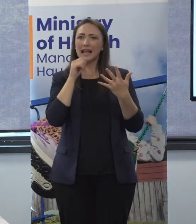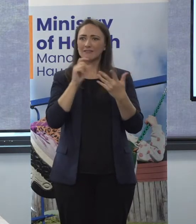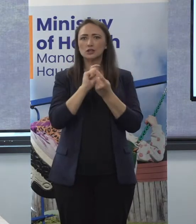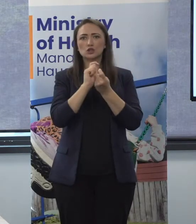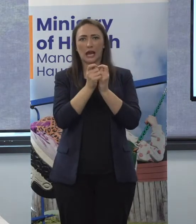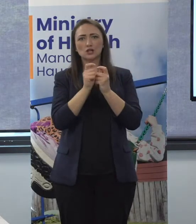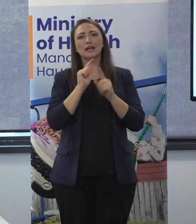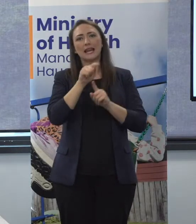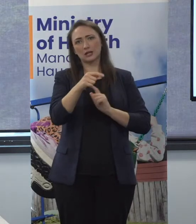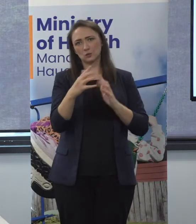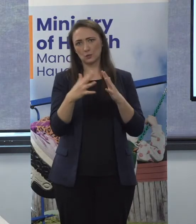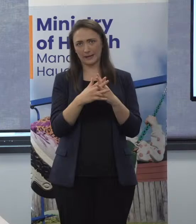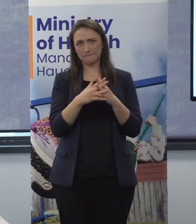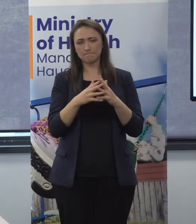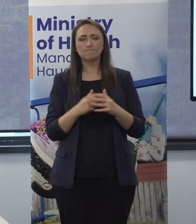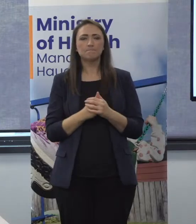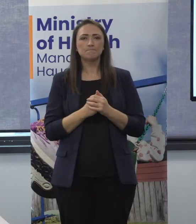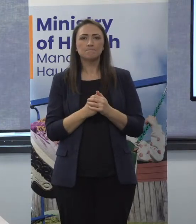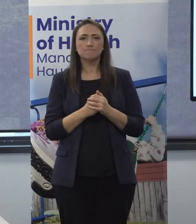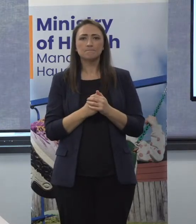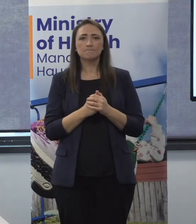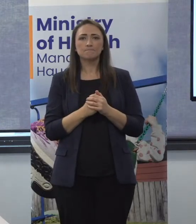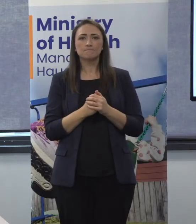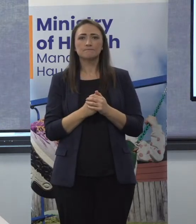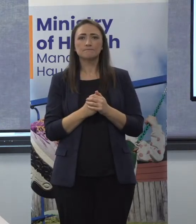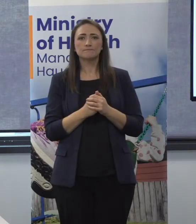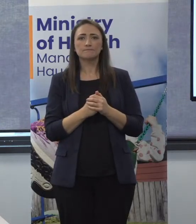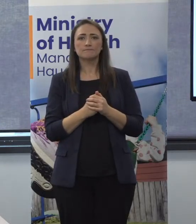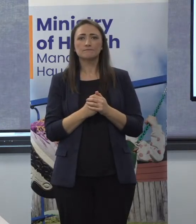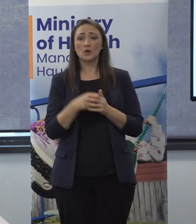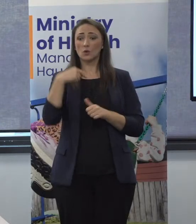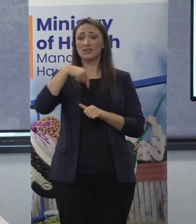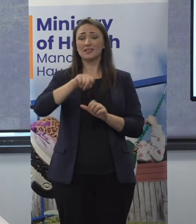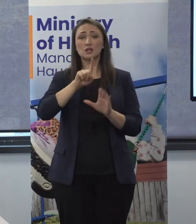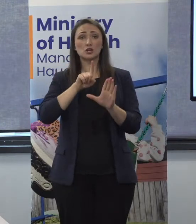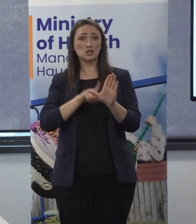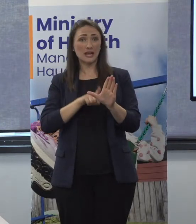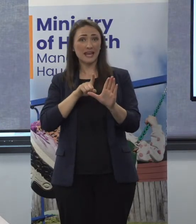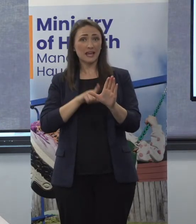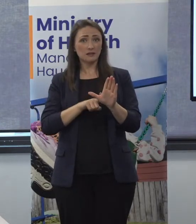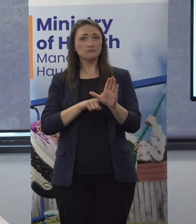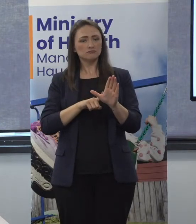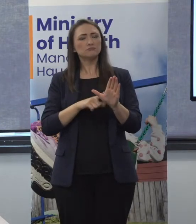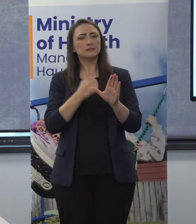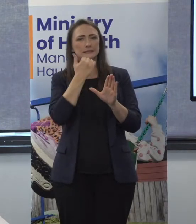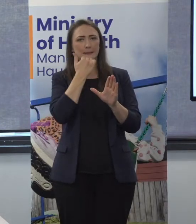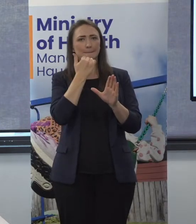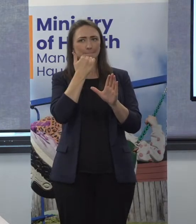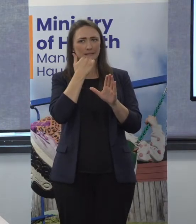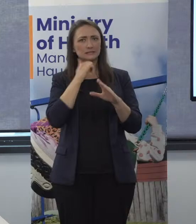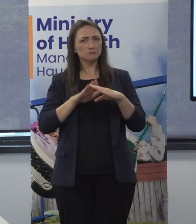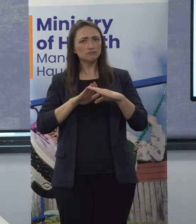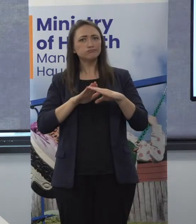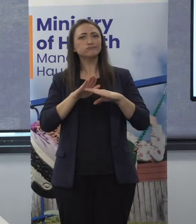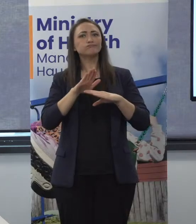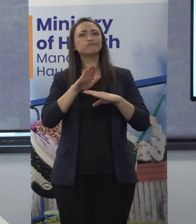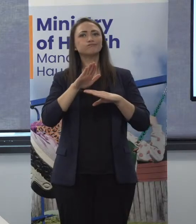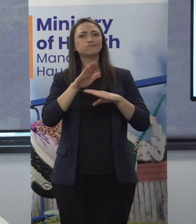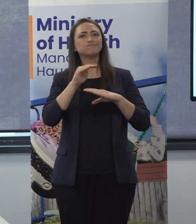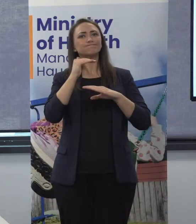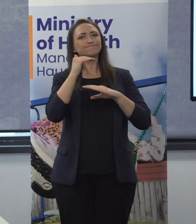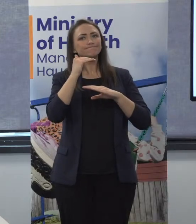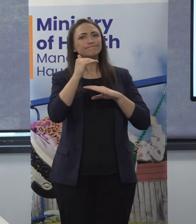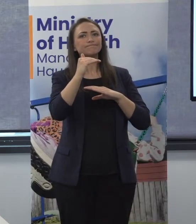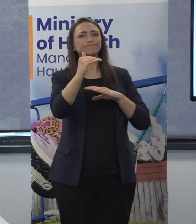quite a peak of cases earlier this year, case numbers remain relatively high. And these factors continue